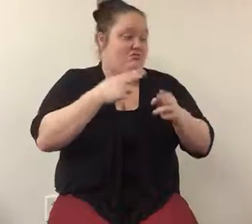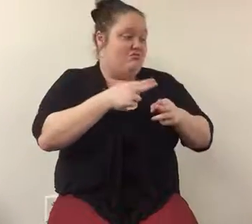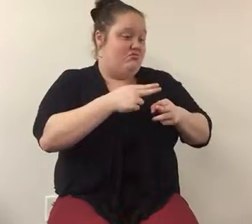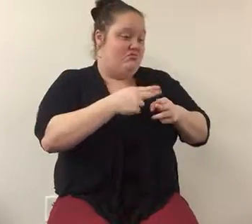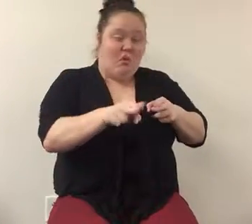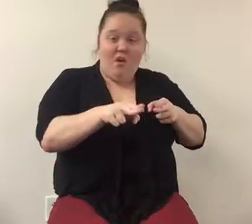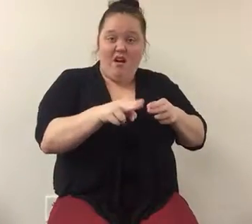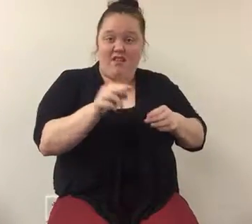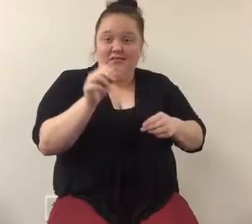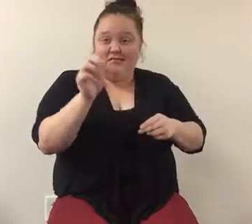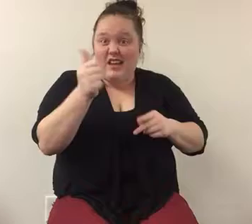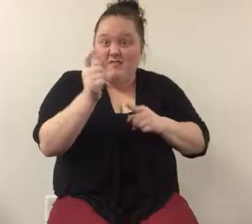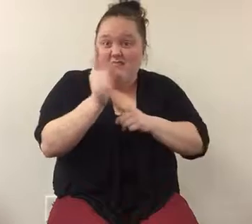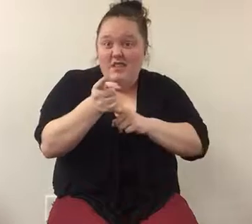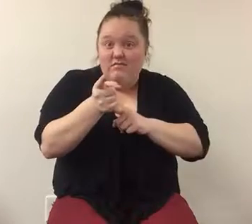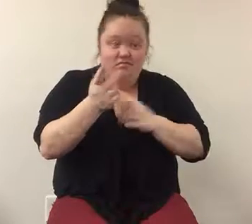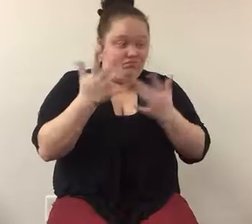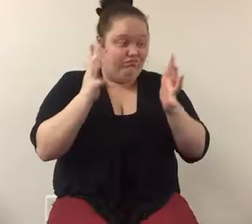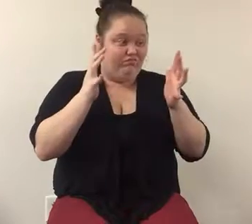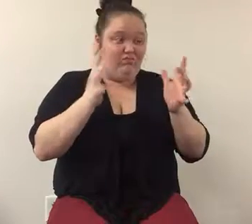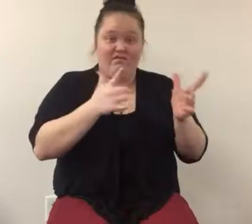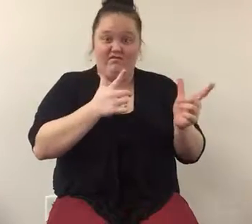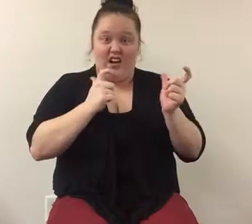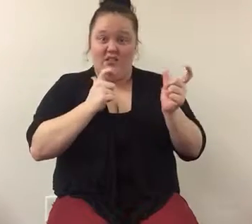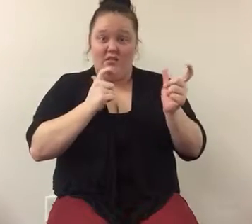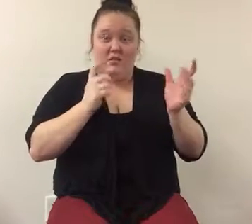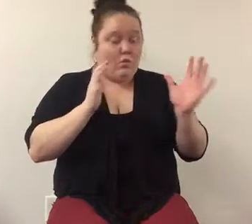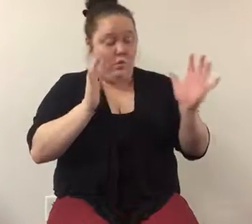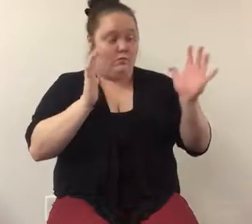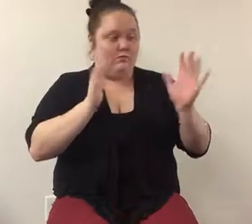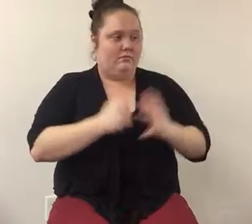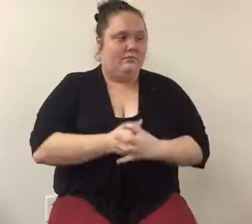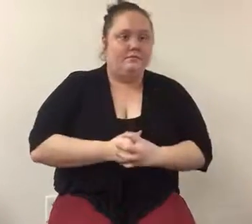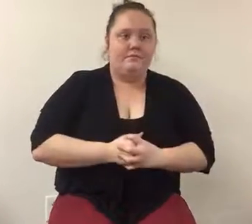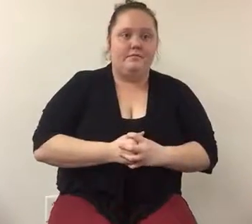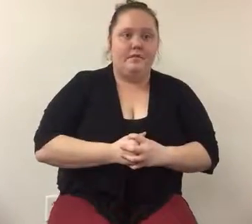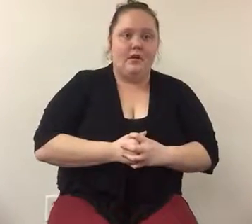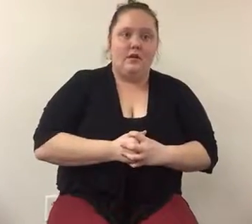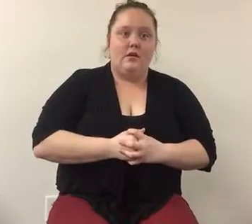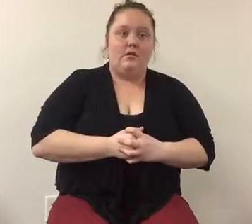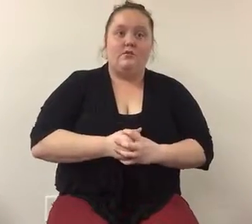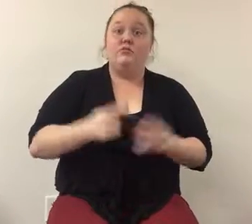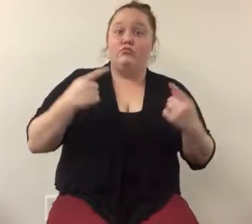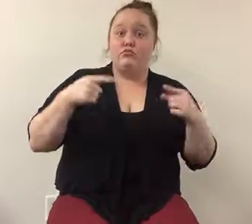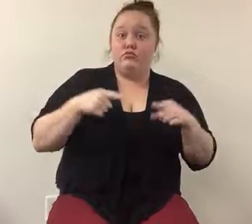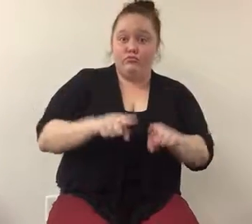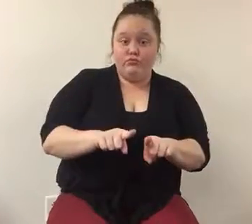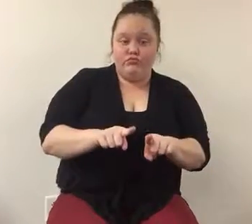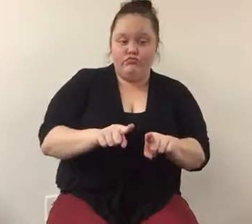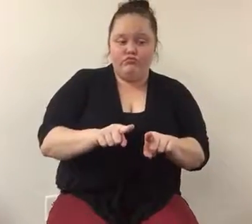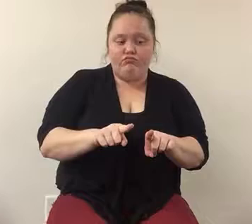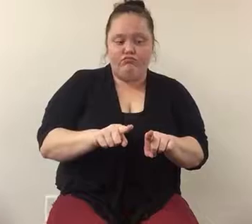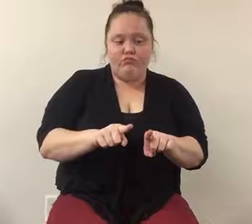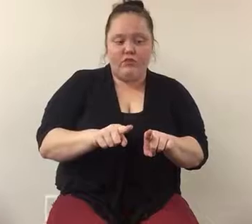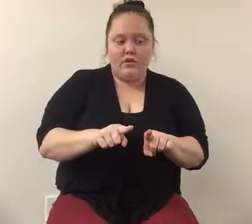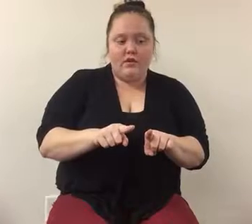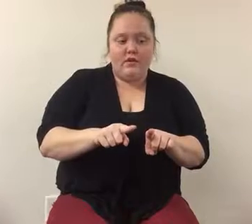move quickly. During the procedure, we can have a conversation, and it kind